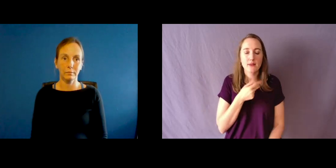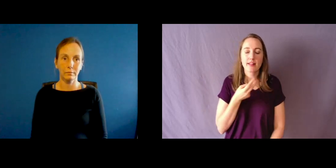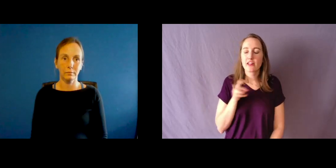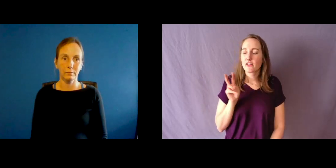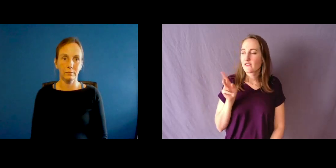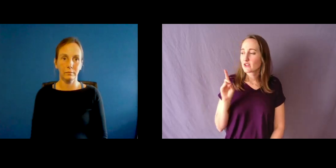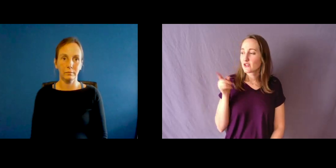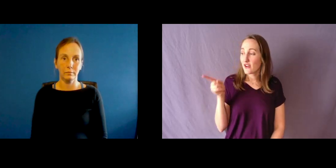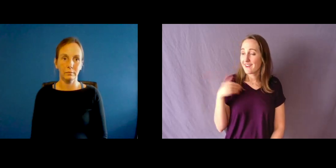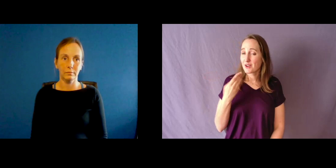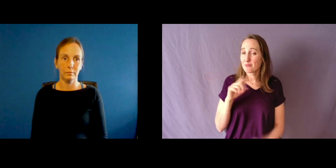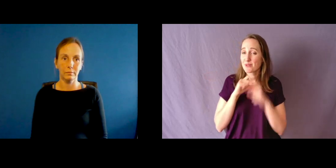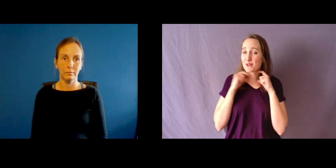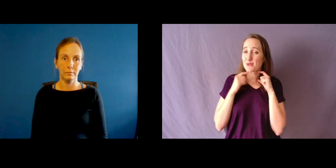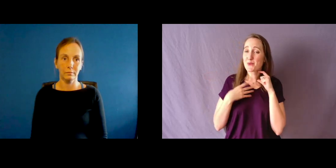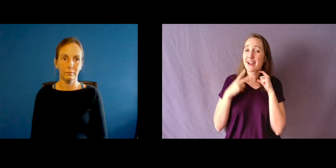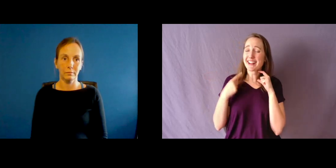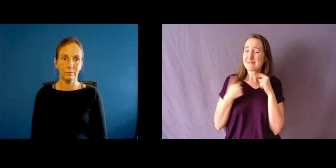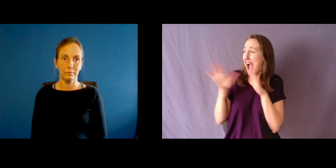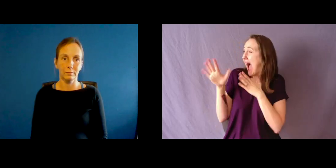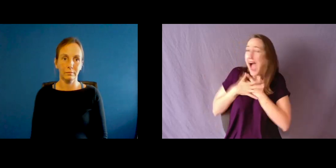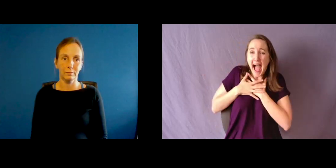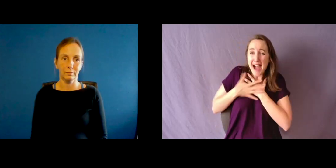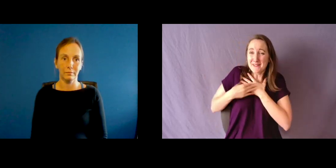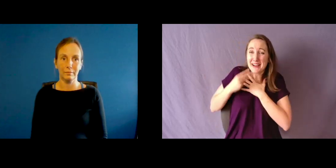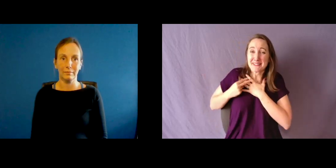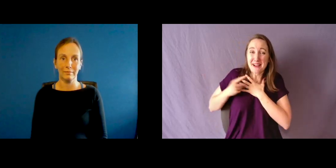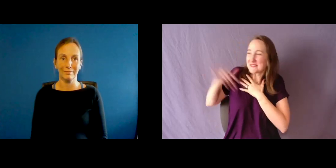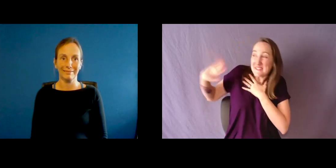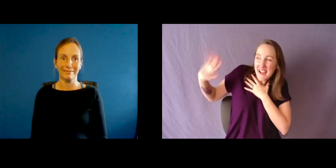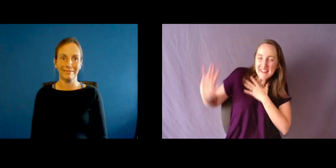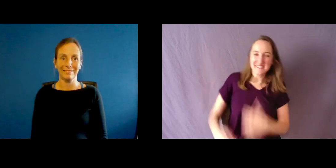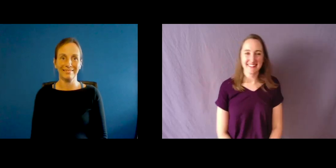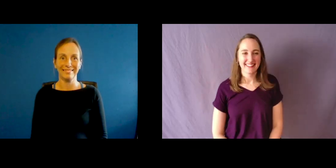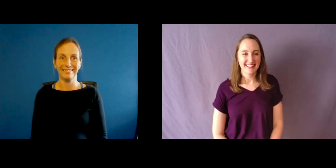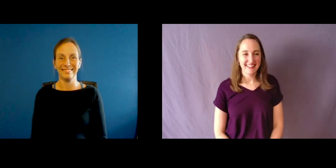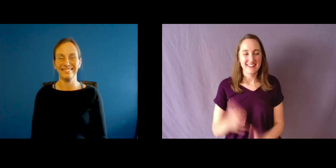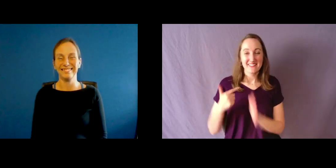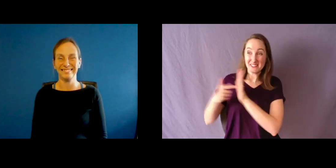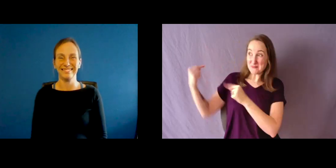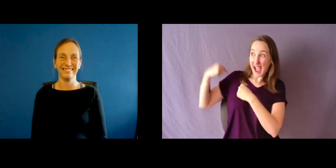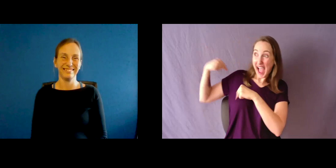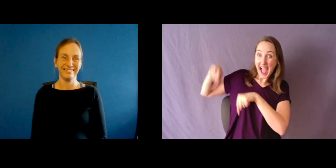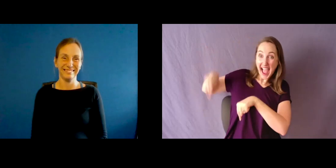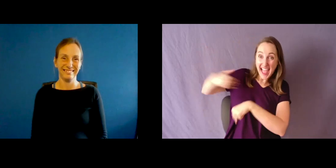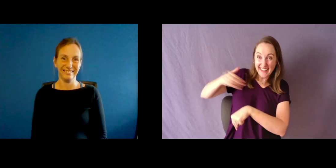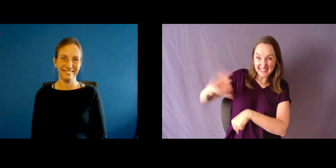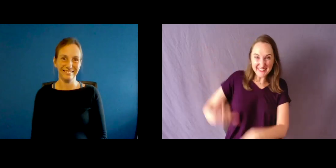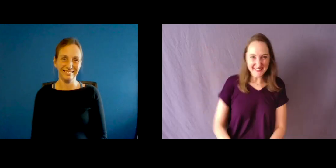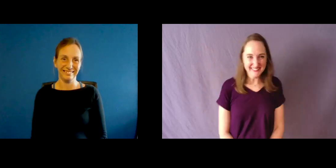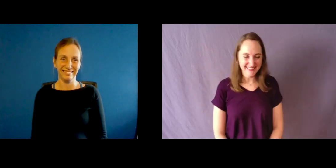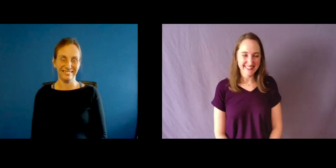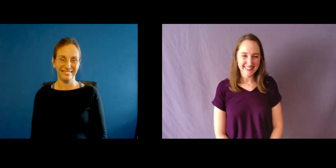dog sitting there, and he had the blue collar with his white. And I was like, oh. So we like waved at him and stuff, and we showed them ours, So it's